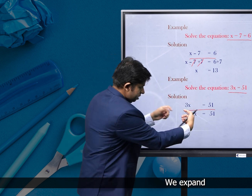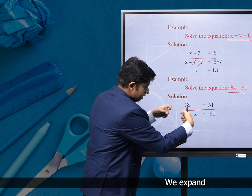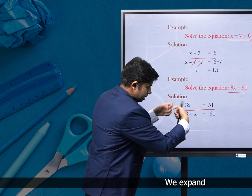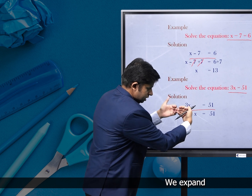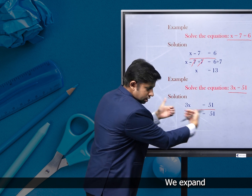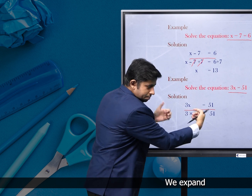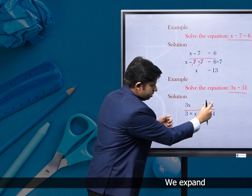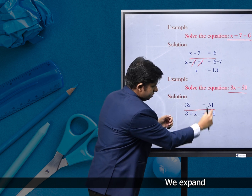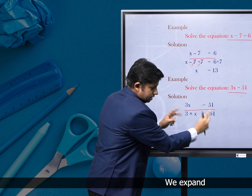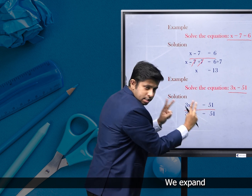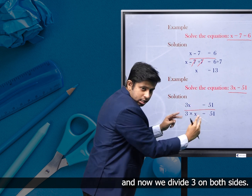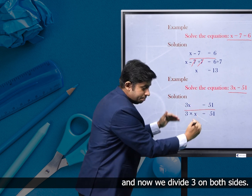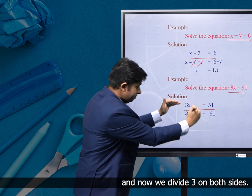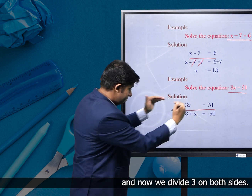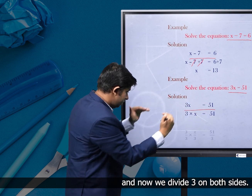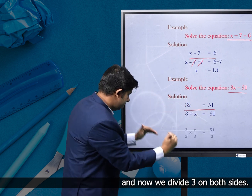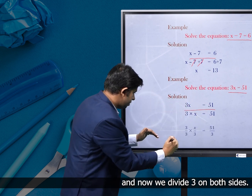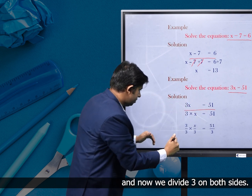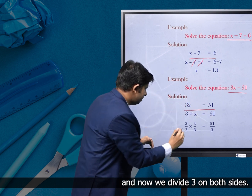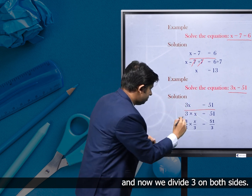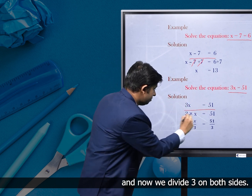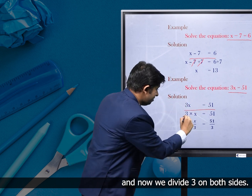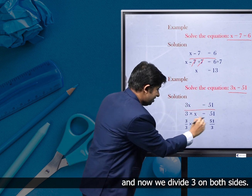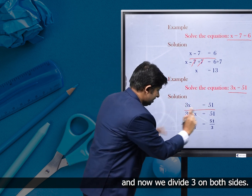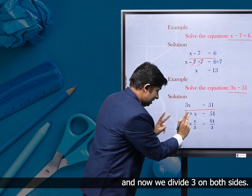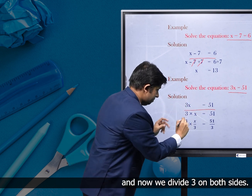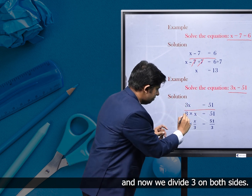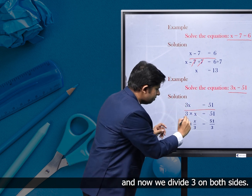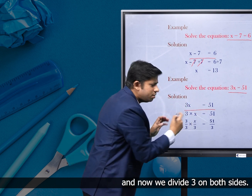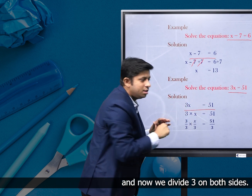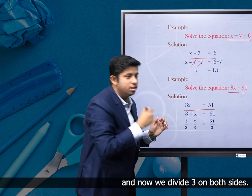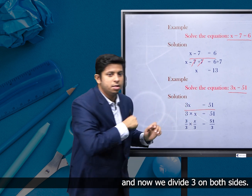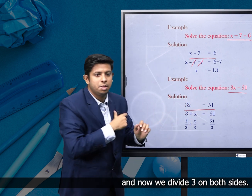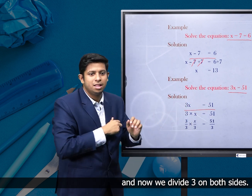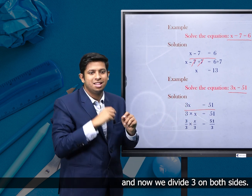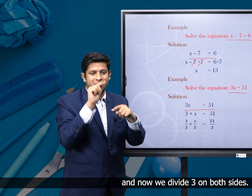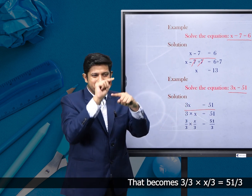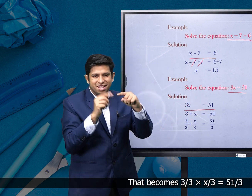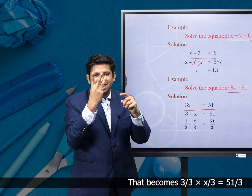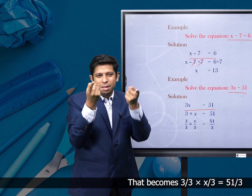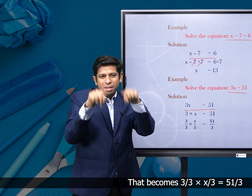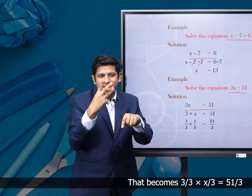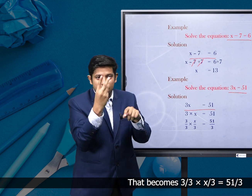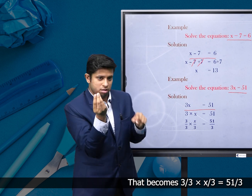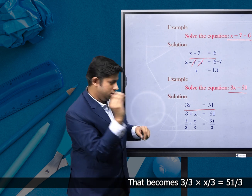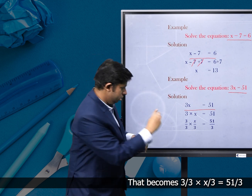expand and now we divide 3 on both the sides. So that becomes 3 by 3